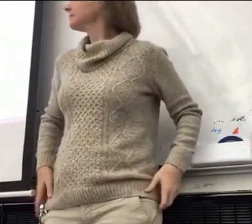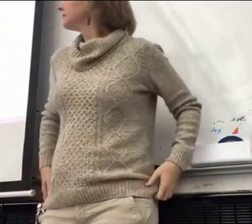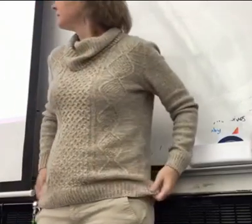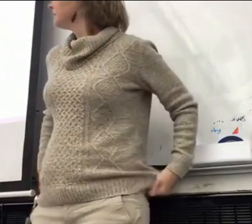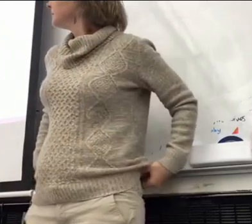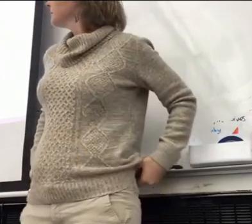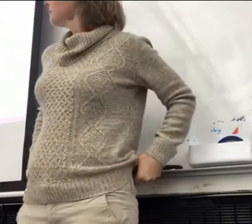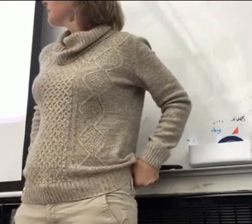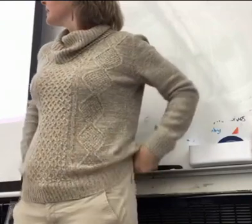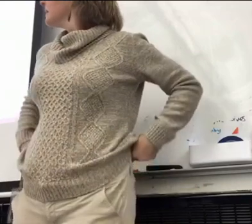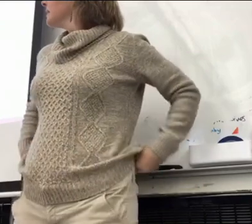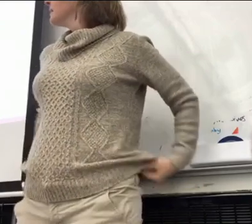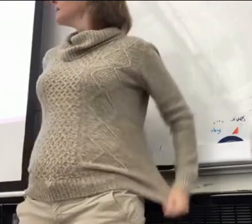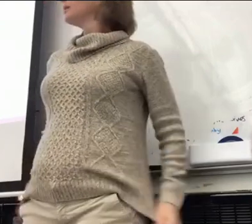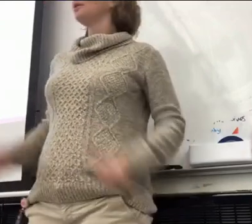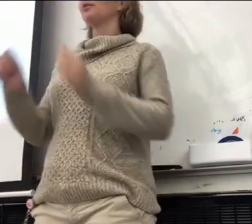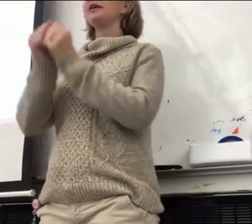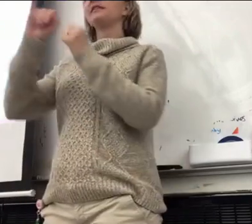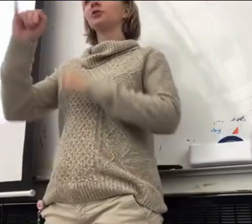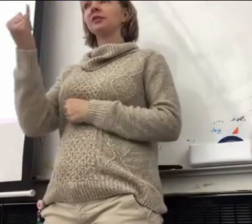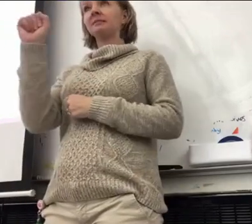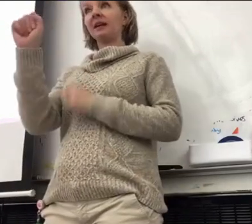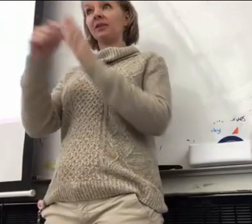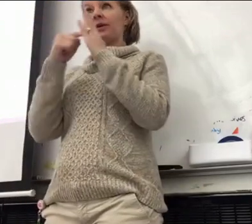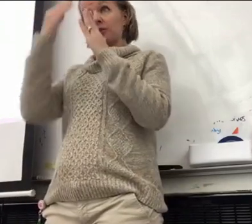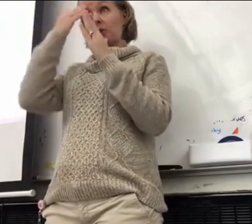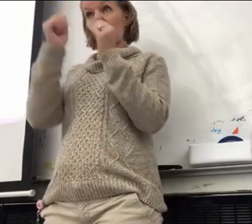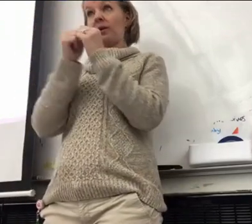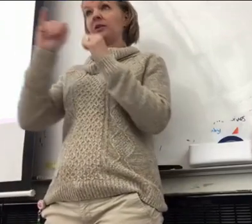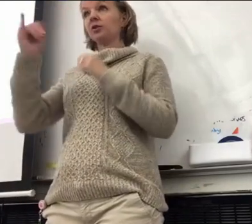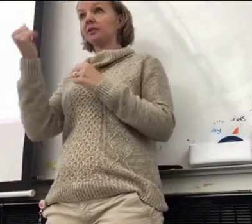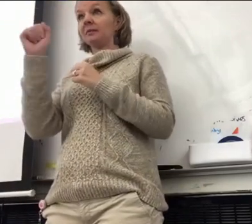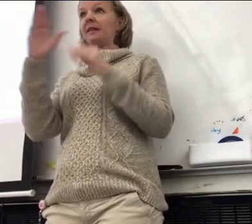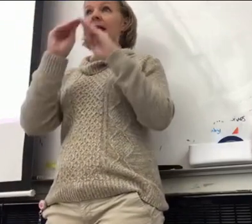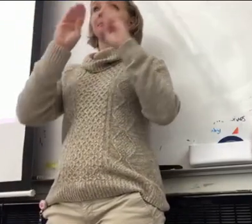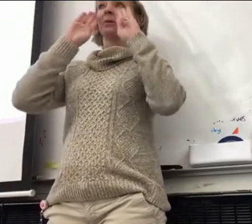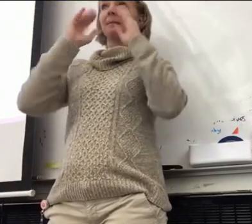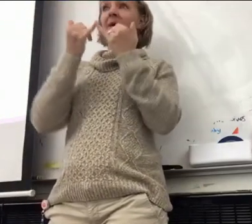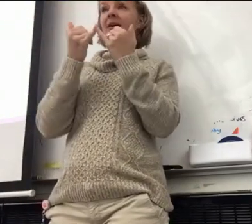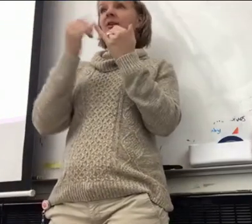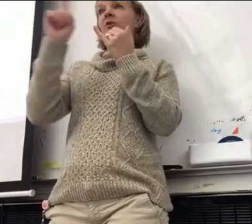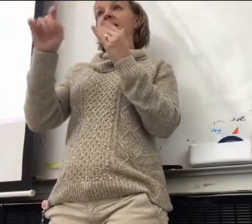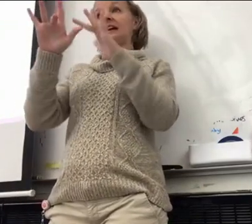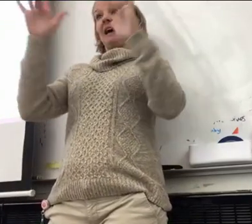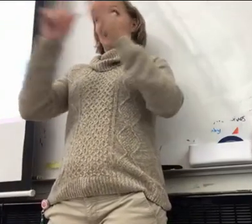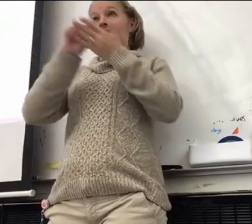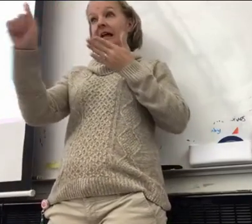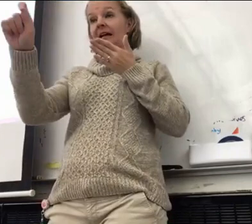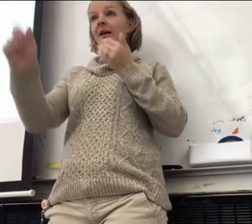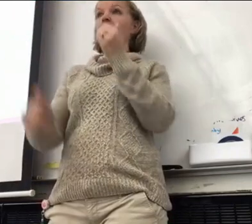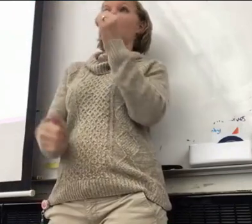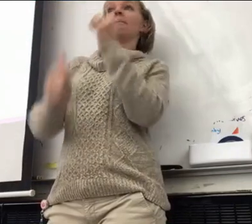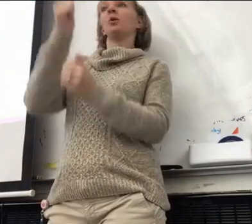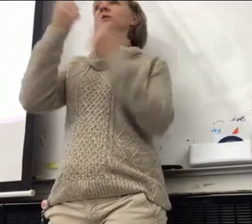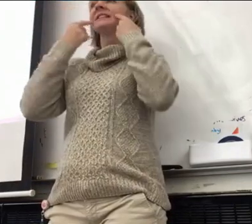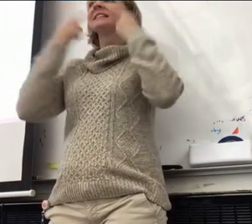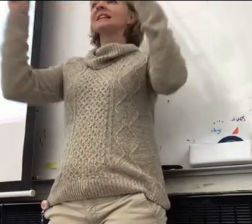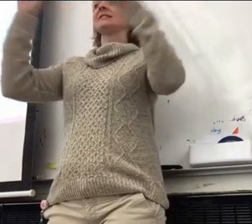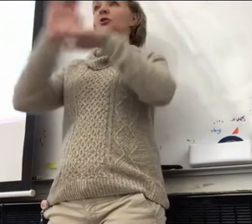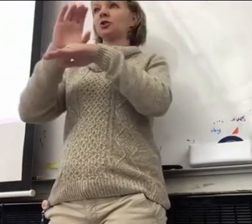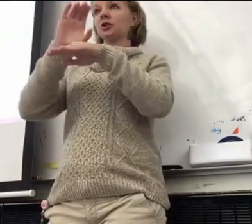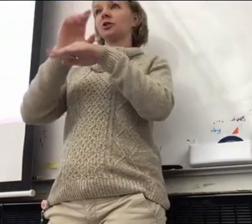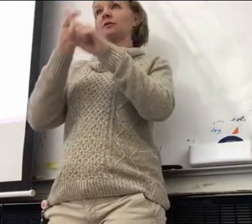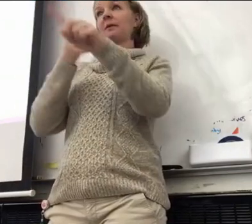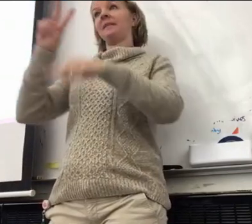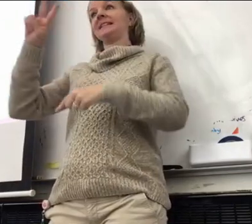Under Joseph Smith, what you need to know for Joseph Smith and Brigham Young, you need to highlight most successful church from